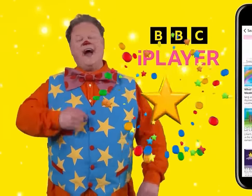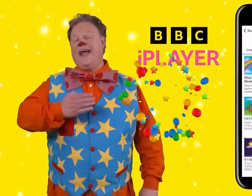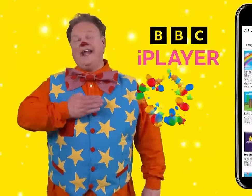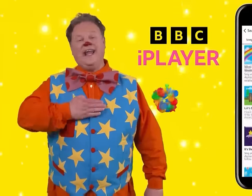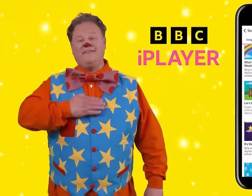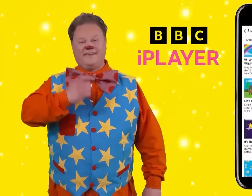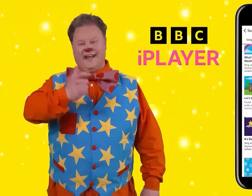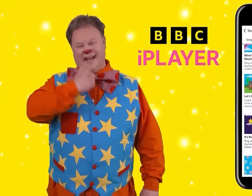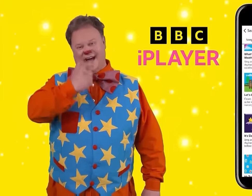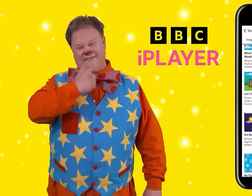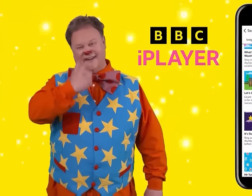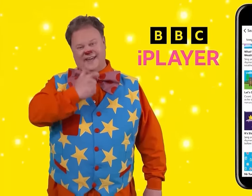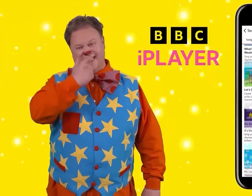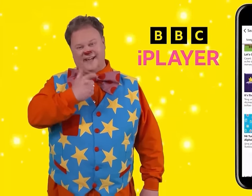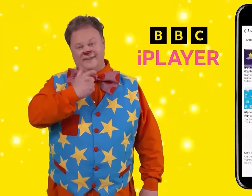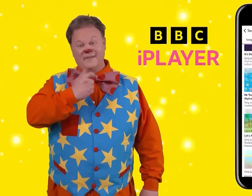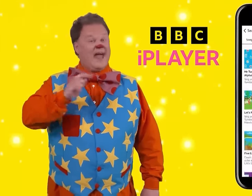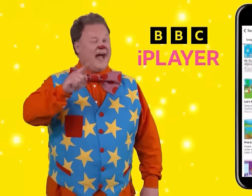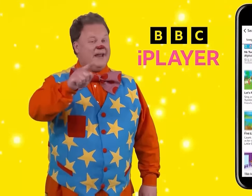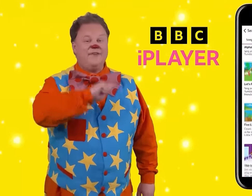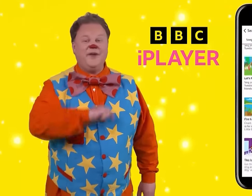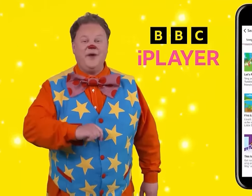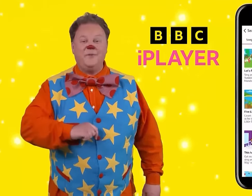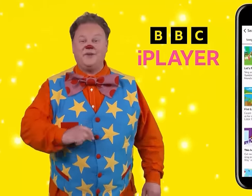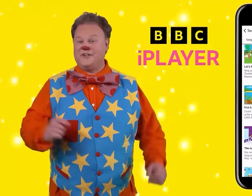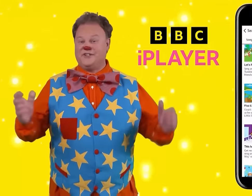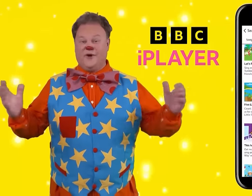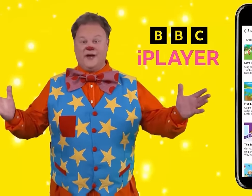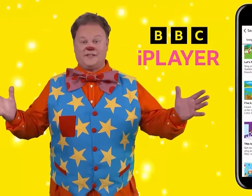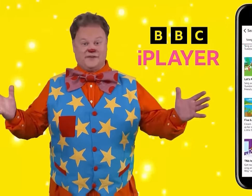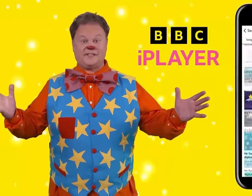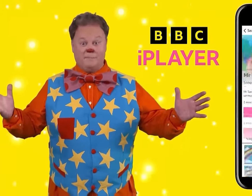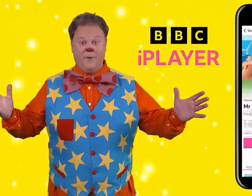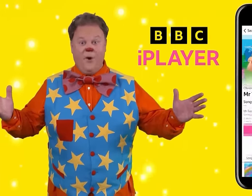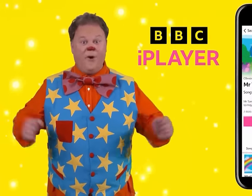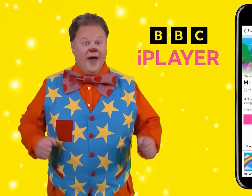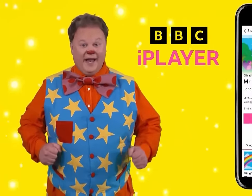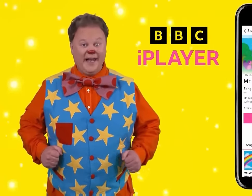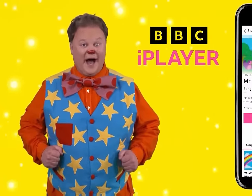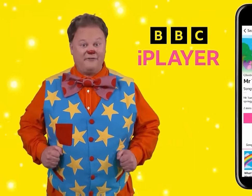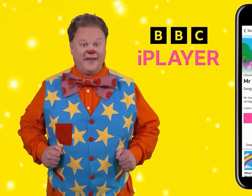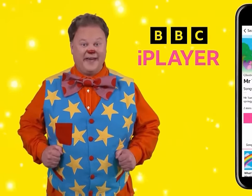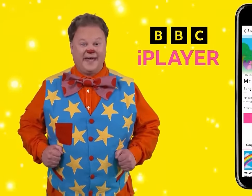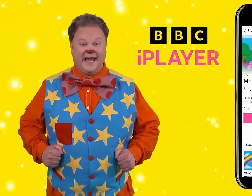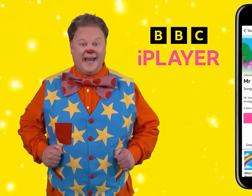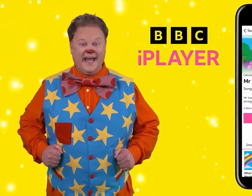I love to laugh and giggle. And if you want to join us for some more laughing